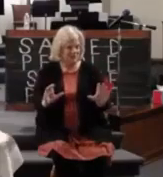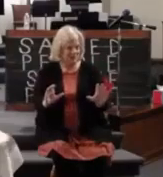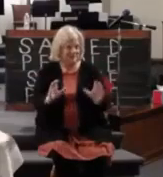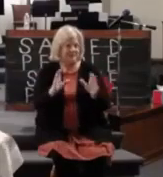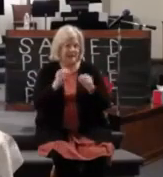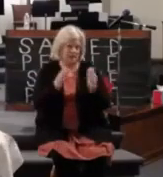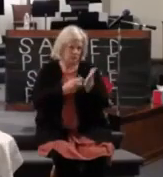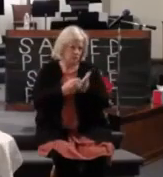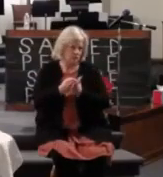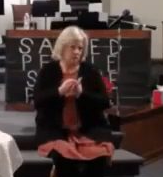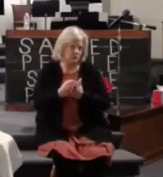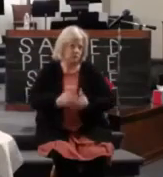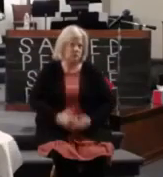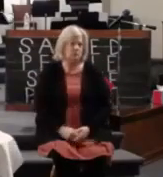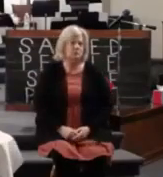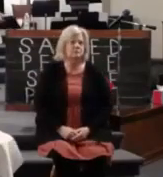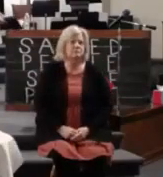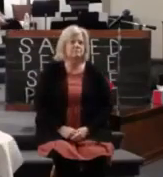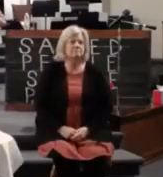truth.